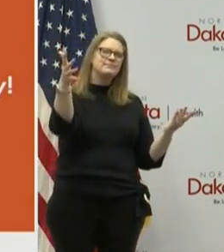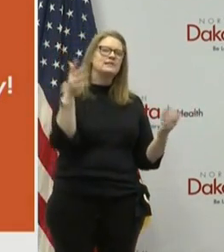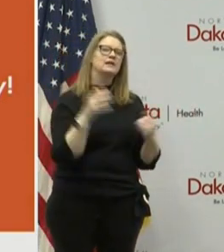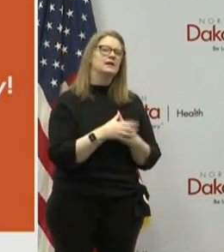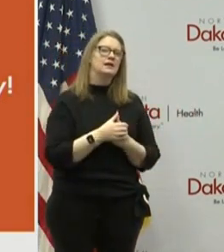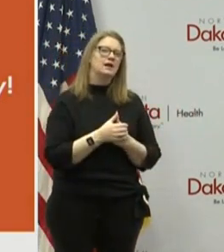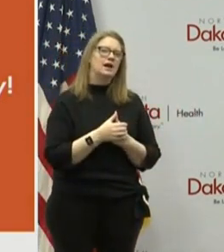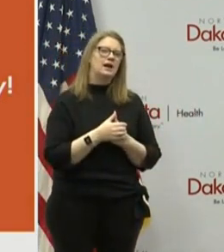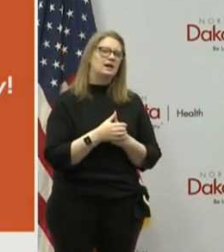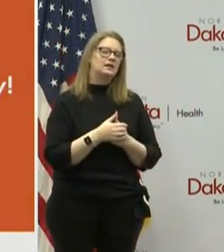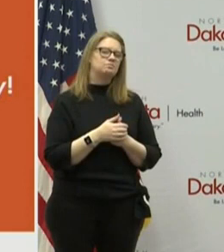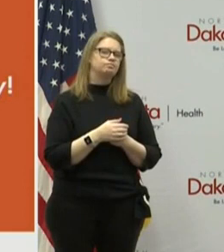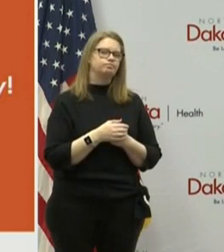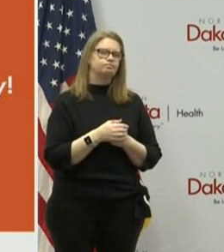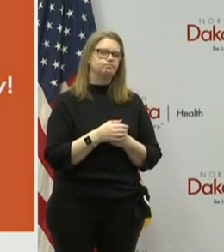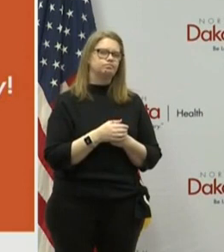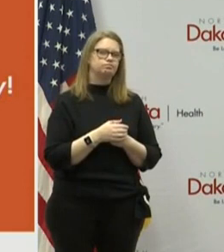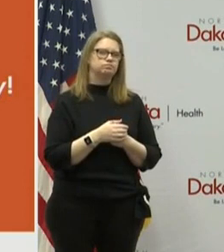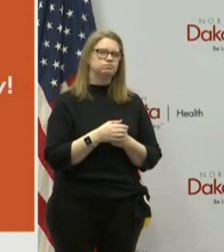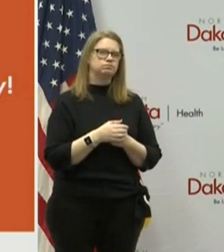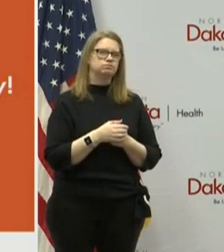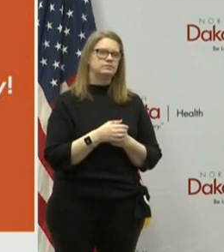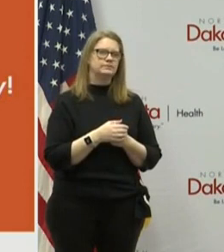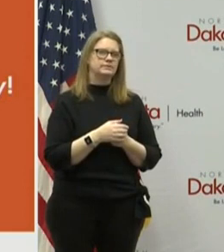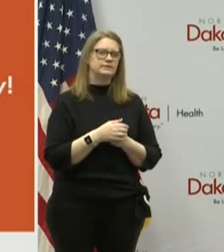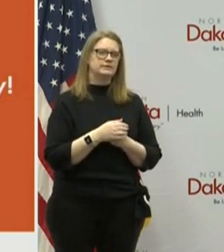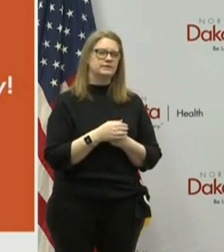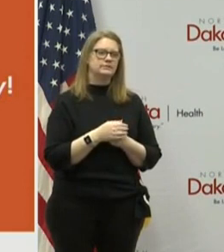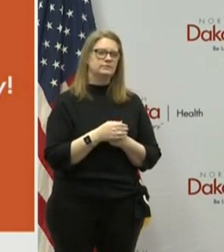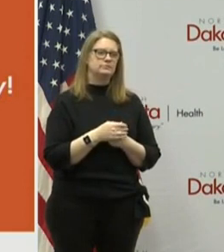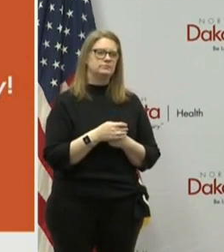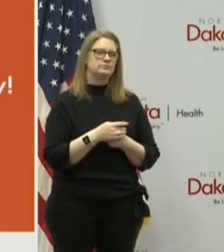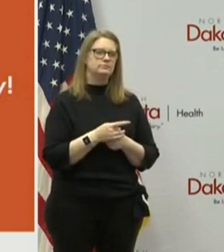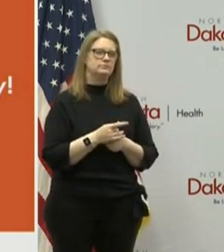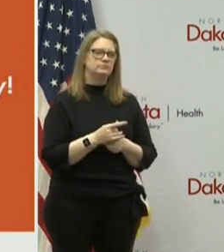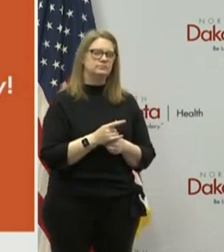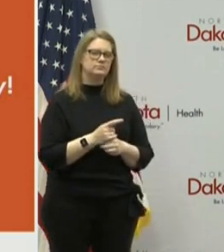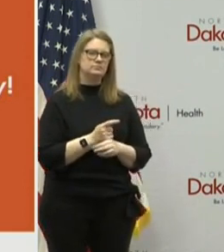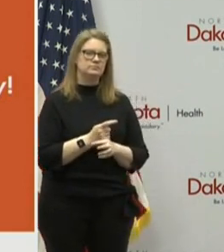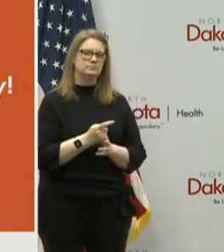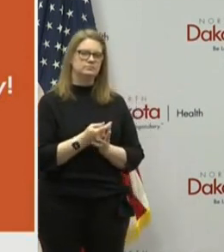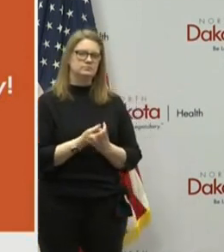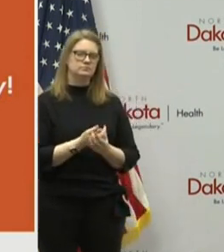and we find out that there's